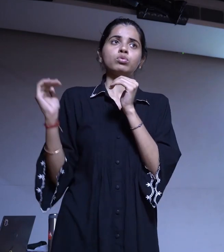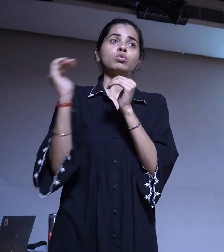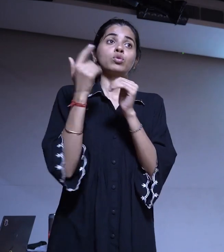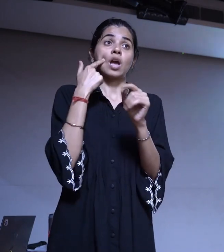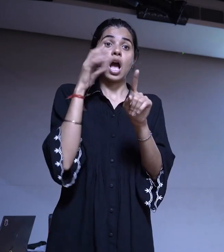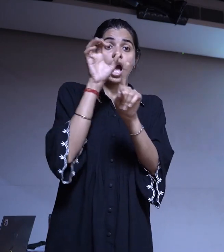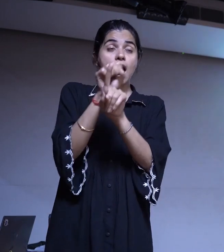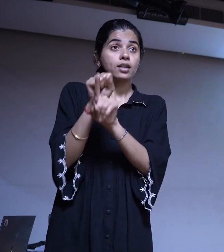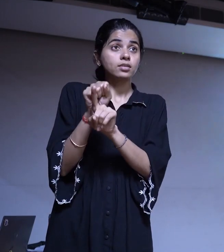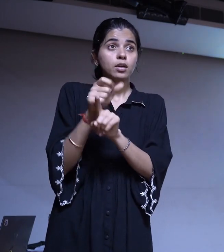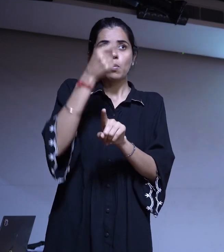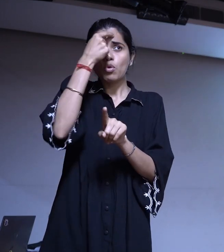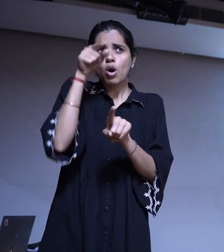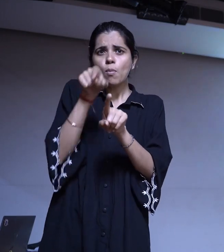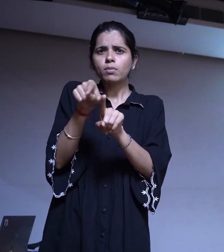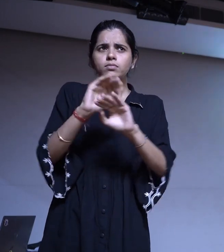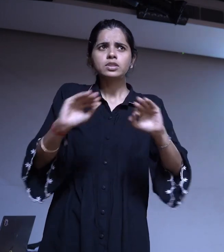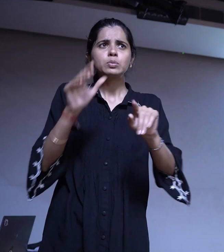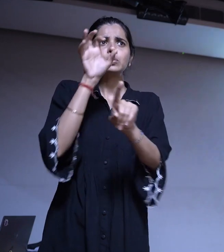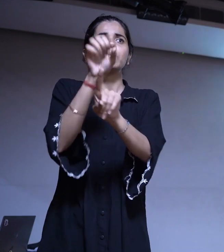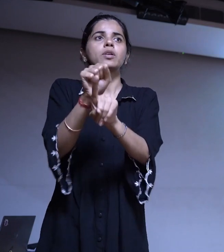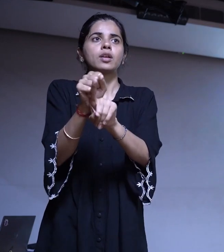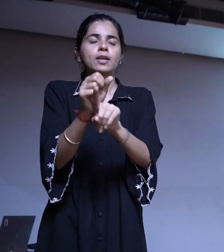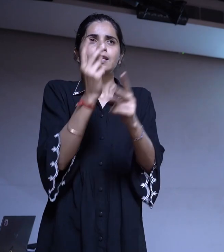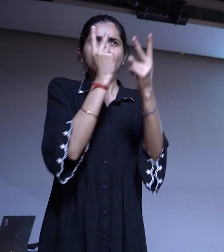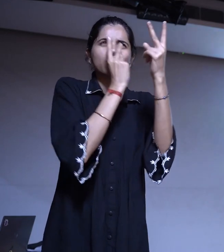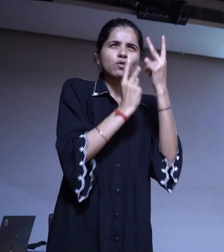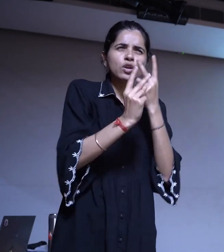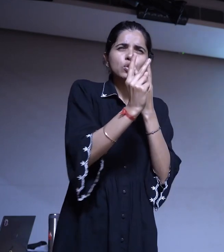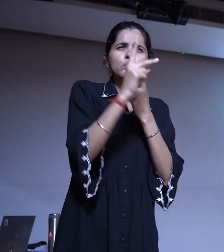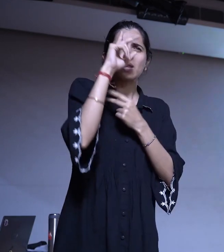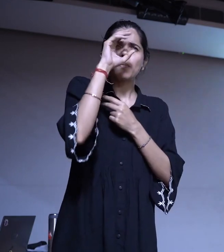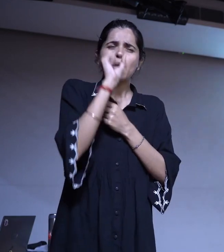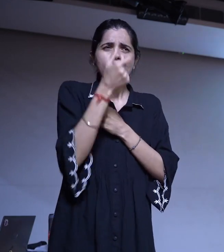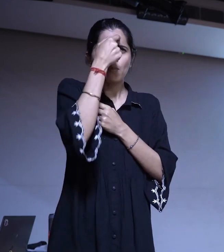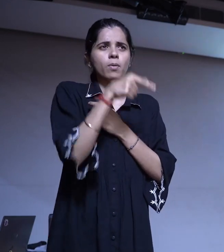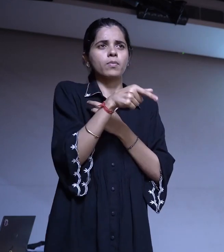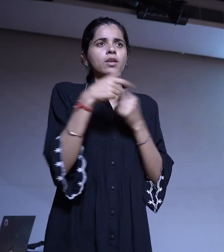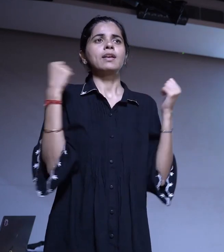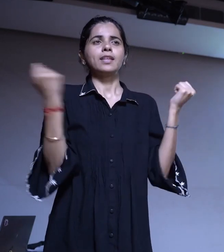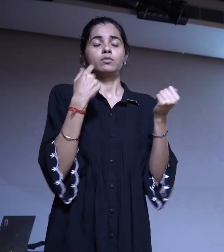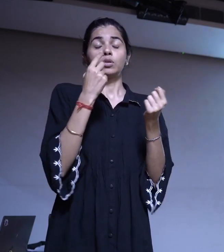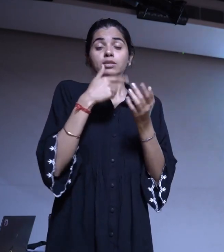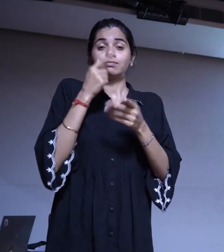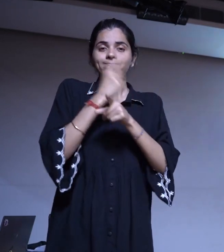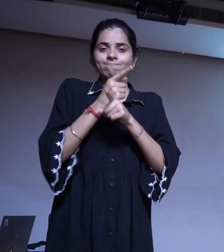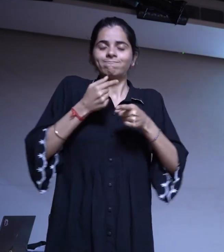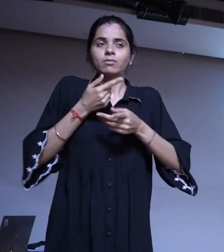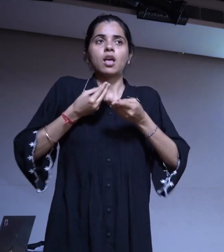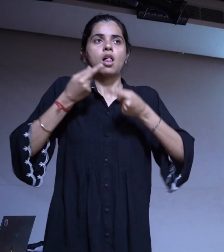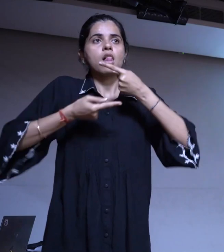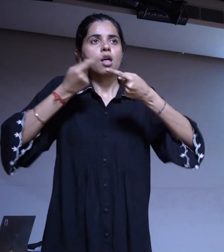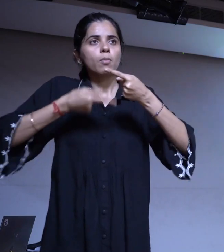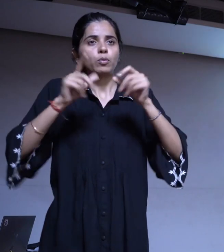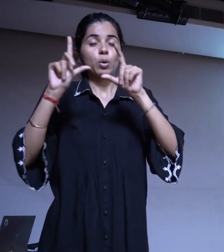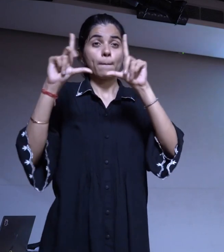identify what that problem area is maybe improving visual working memory helps and that child starts achieving their full potential okay and